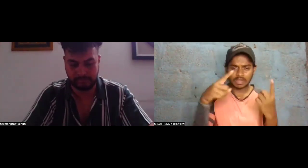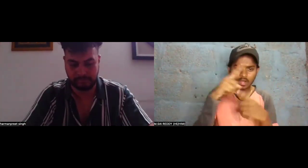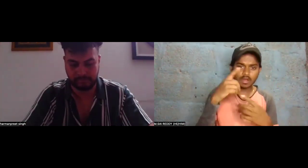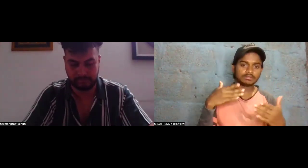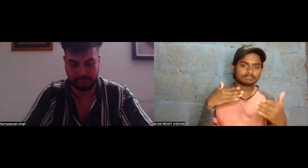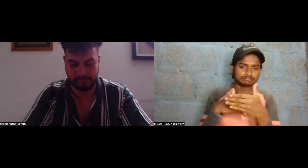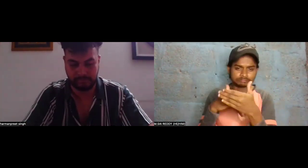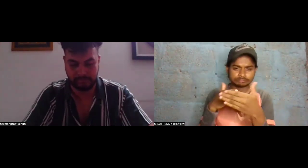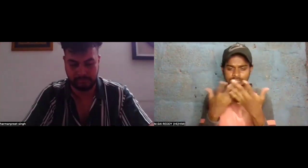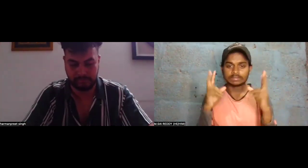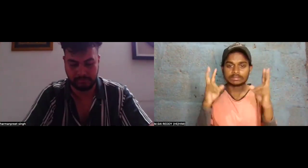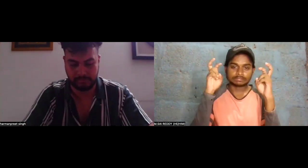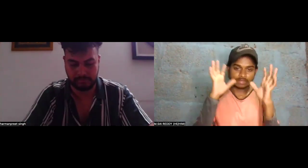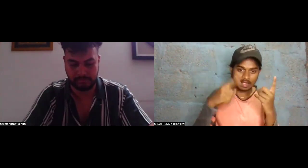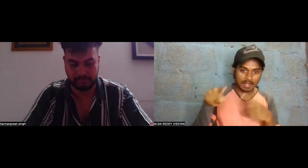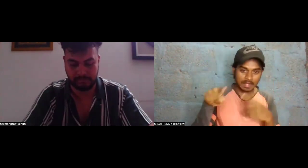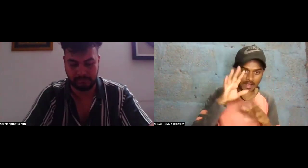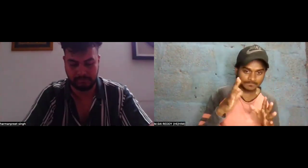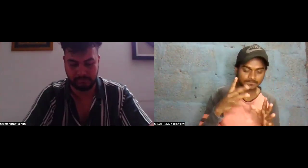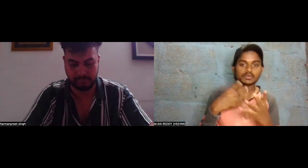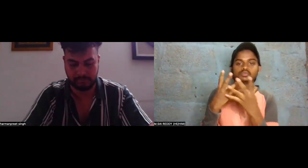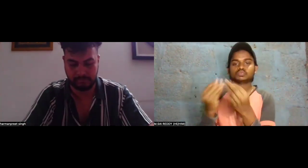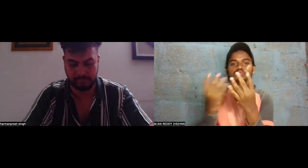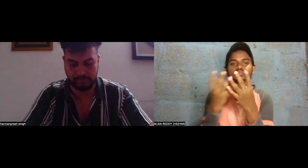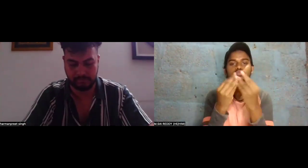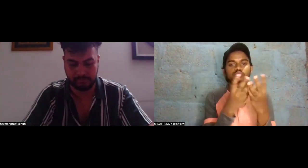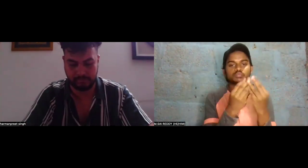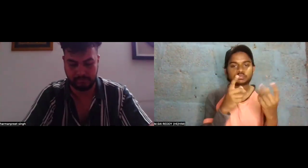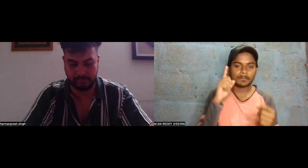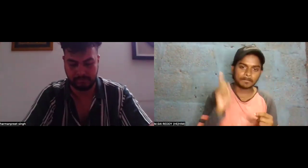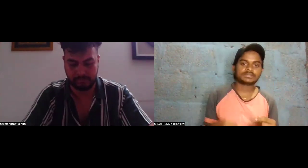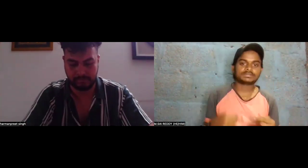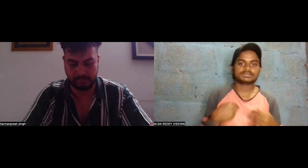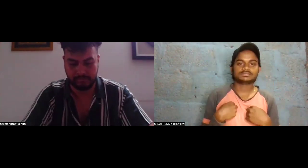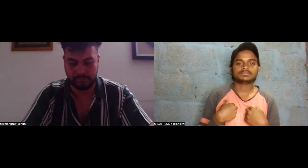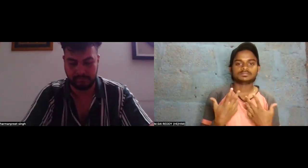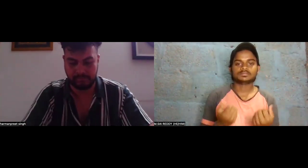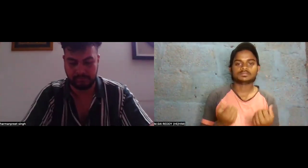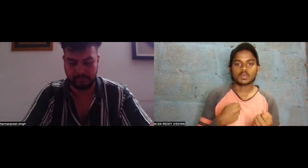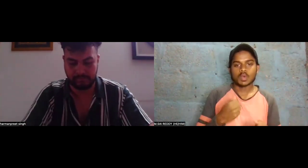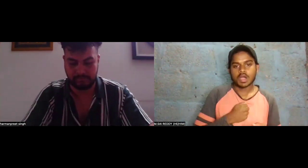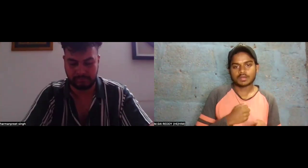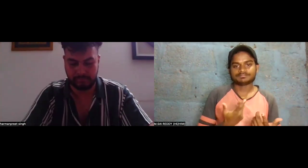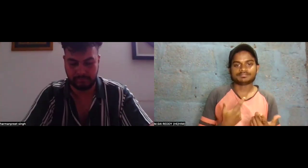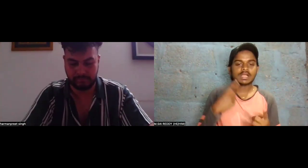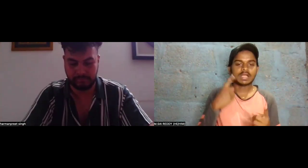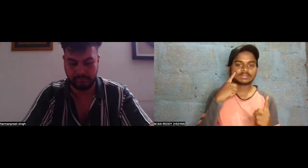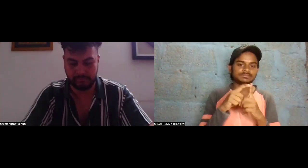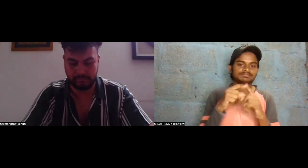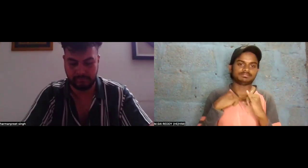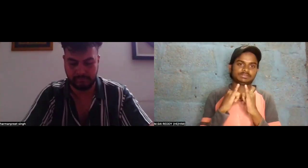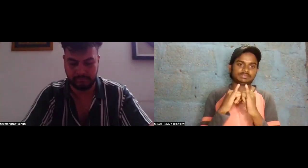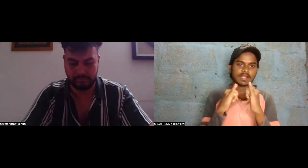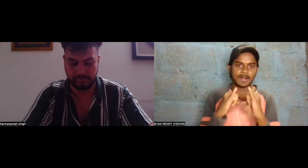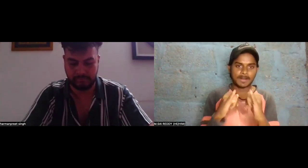organization because I know there are a lot of people who are struggling. I wanted to help. I wanted to